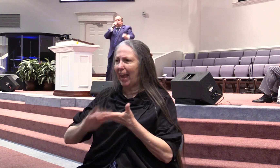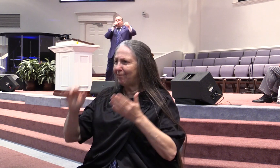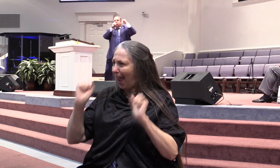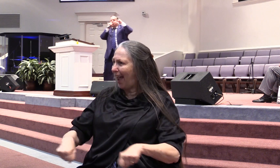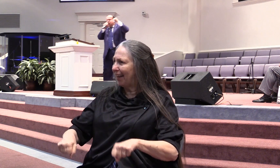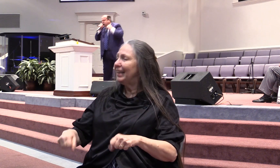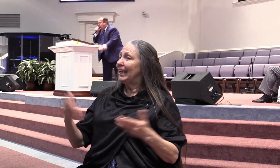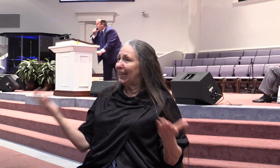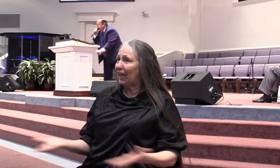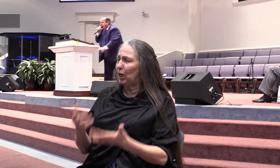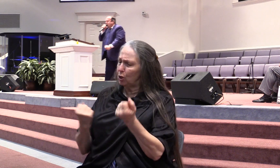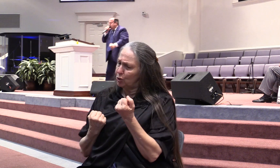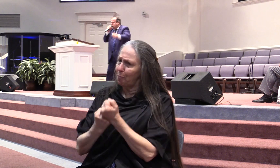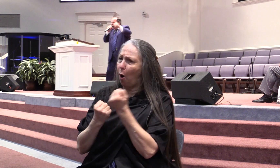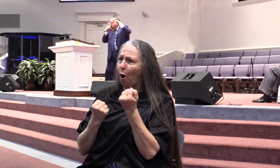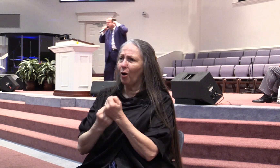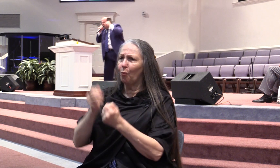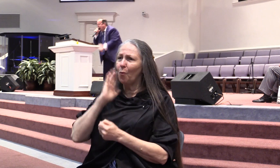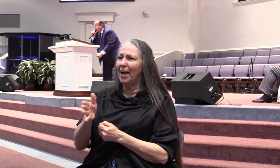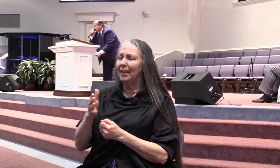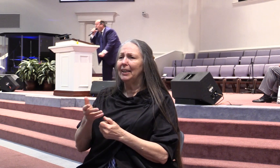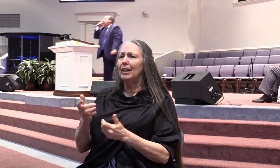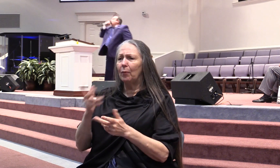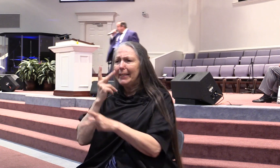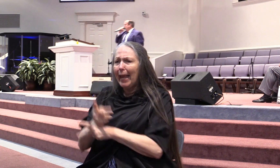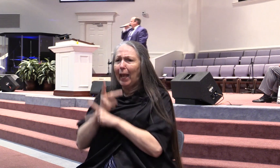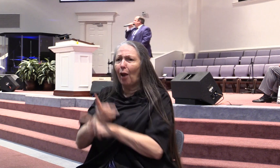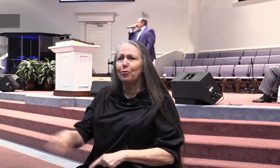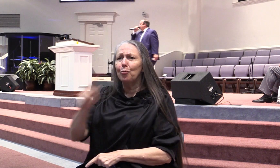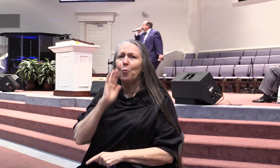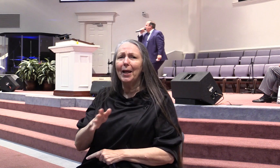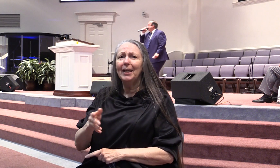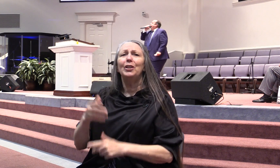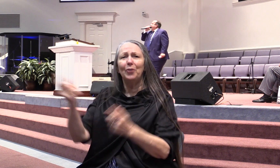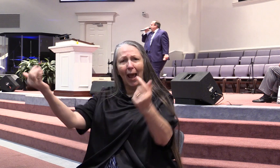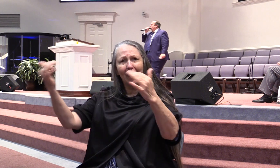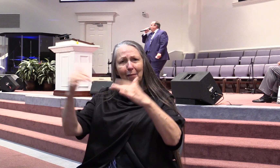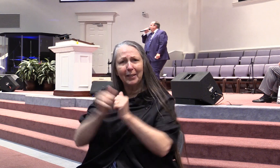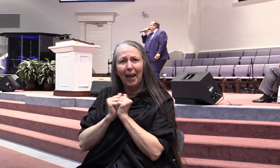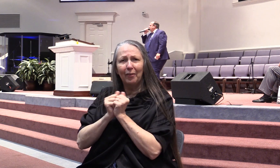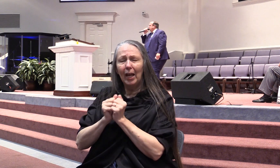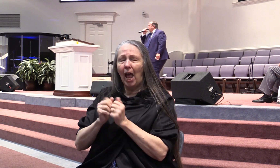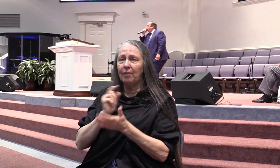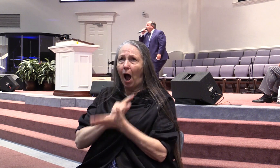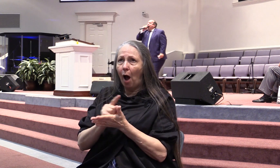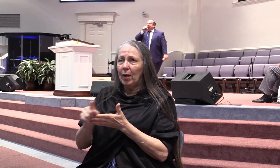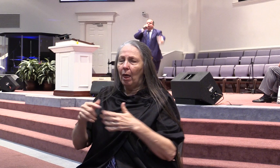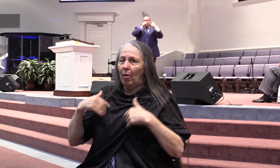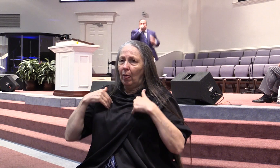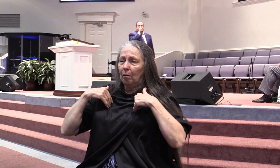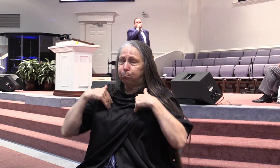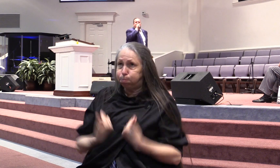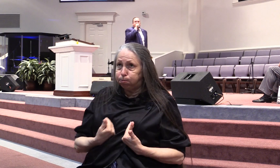This is where you'll be supported. This is where you'll be cared for. This is where you can come after a weary week of struggle and